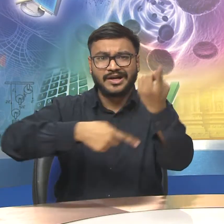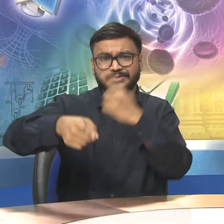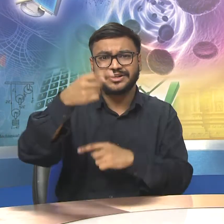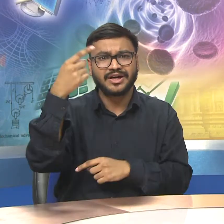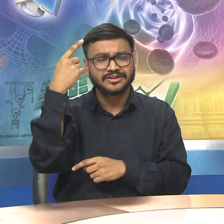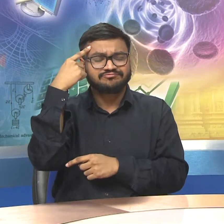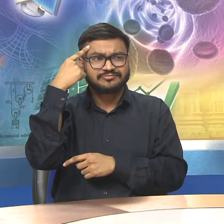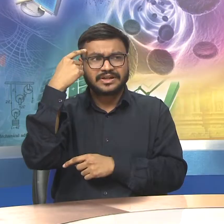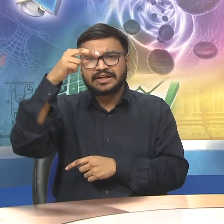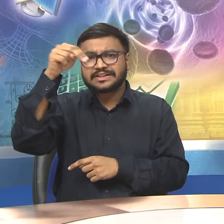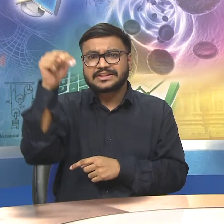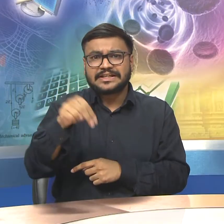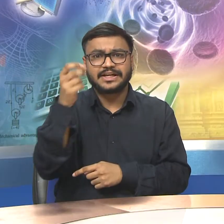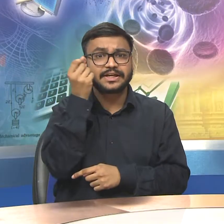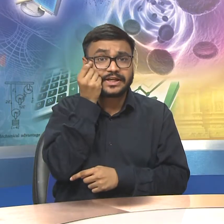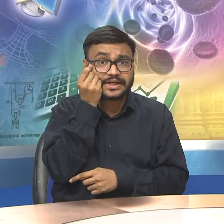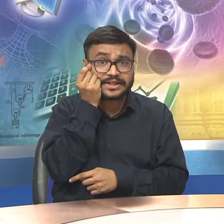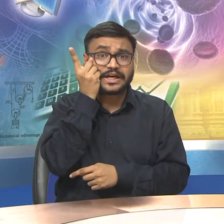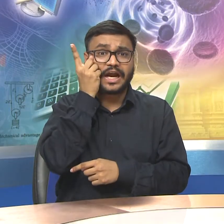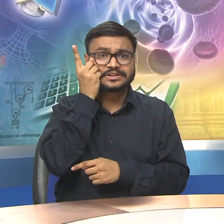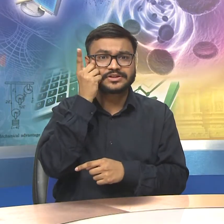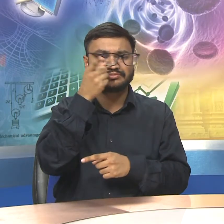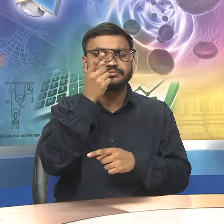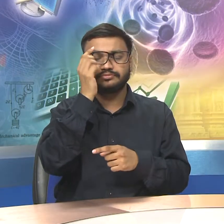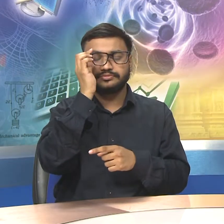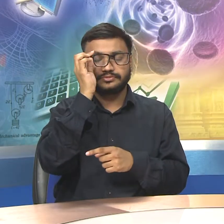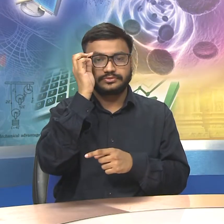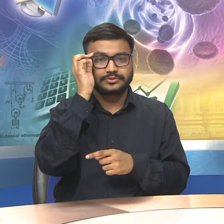We need to understand the structure of sign.